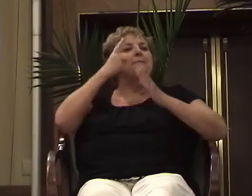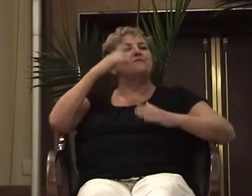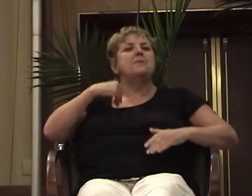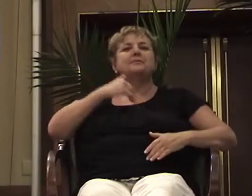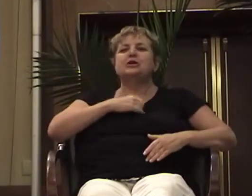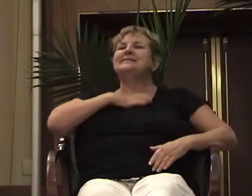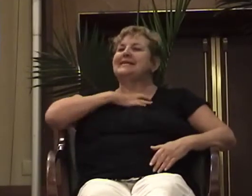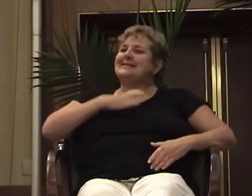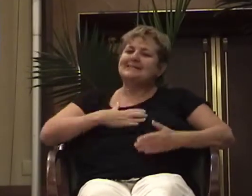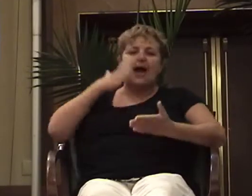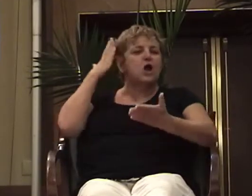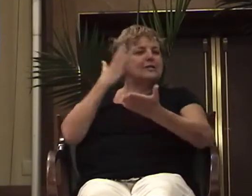told me.